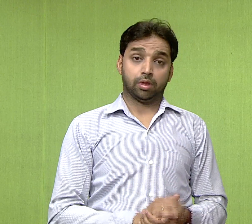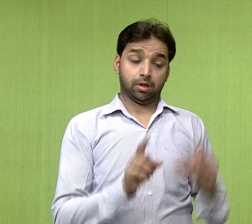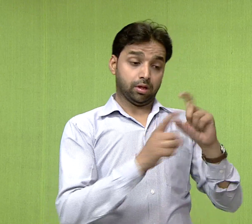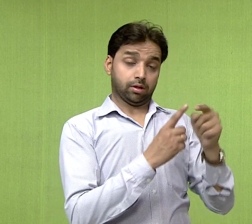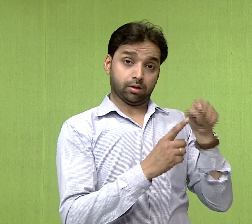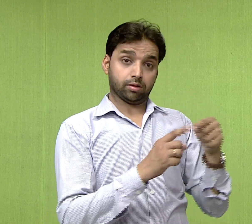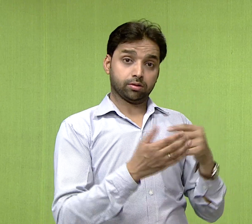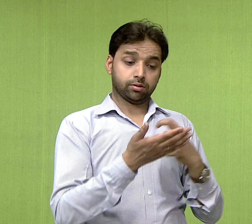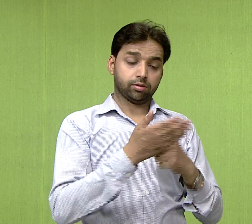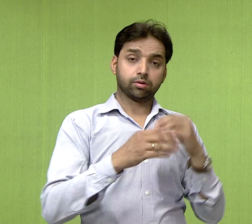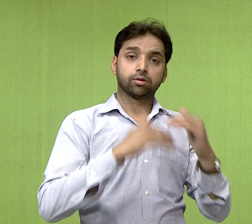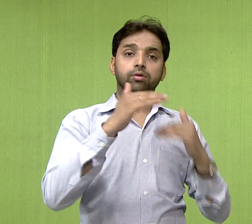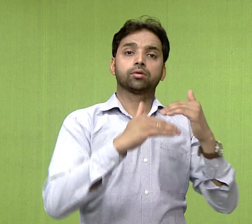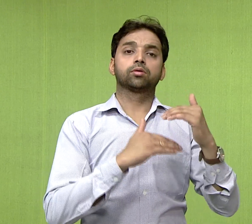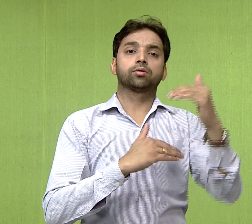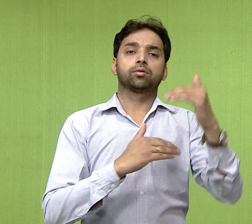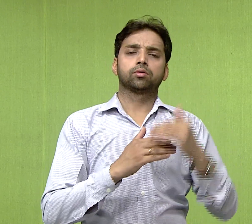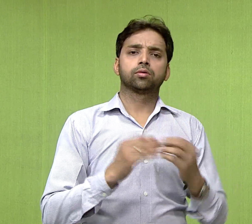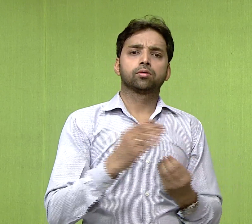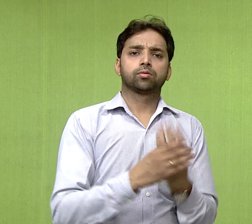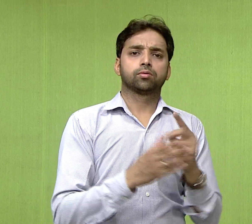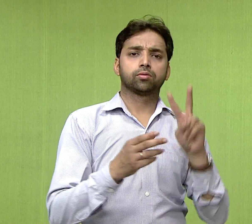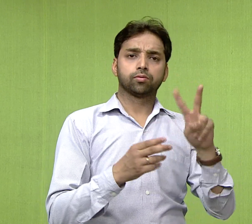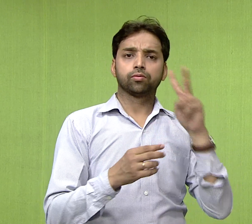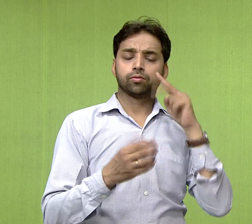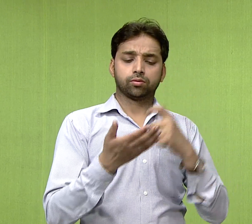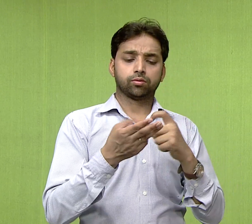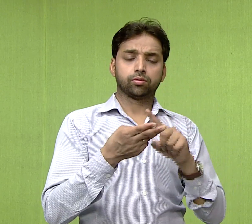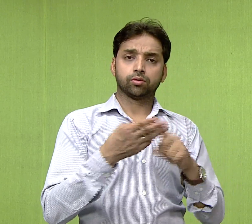culture is refined version of what we do.